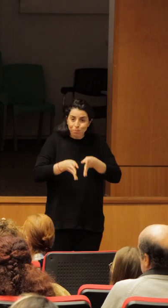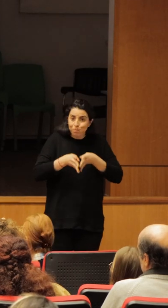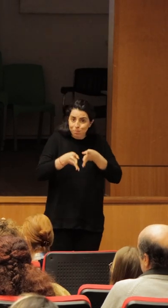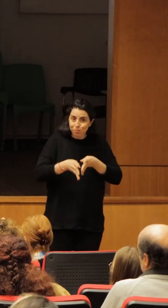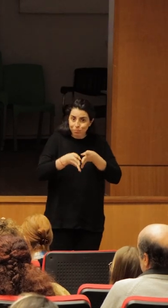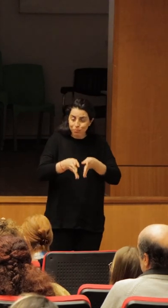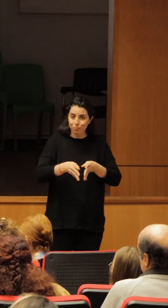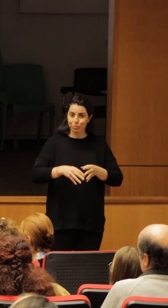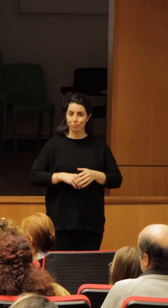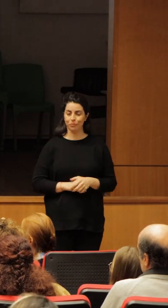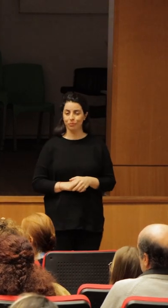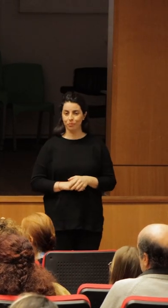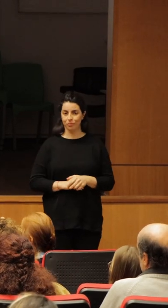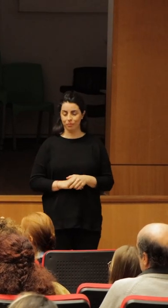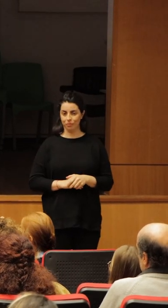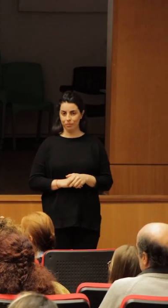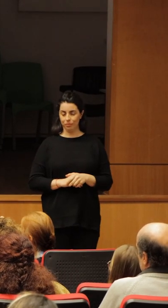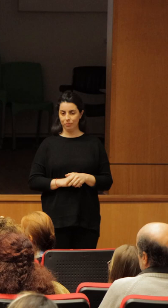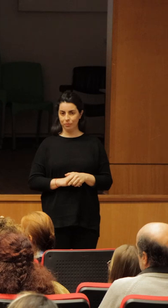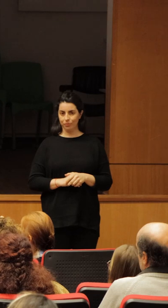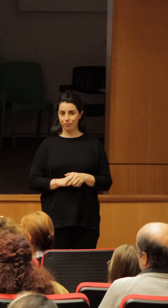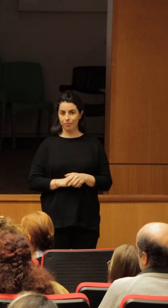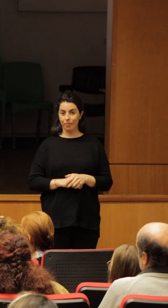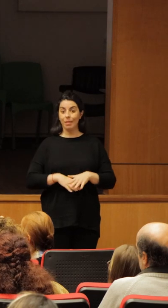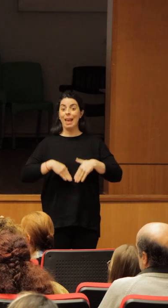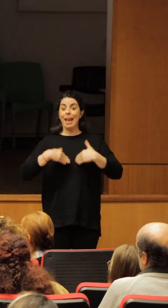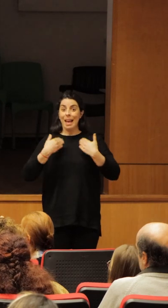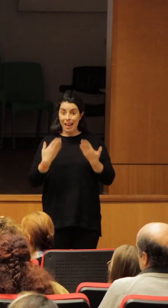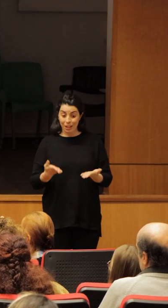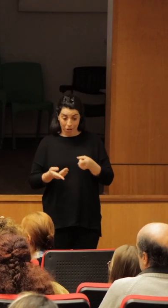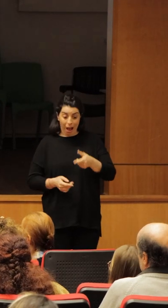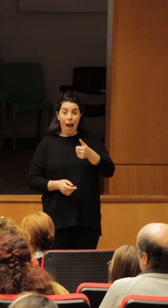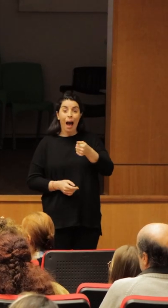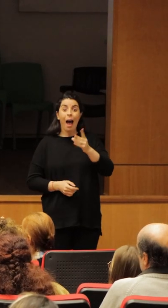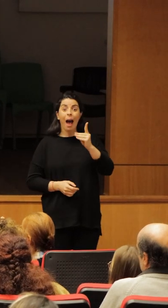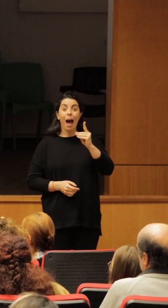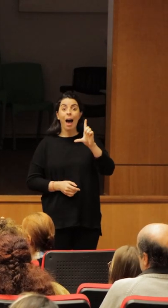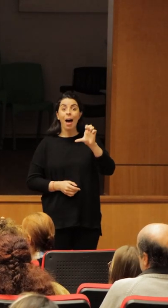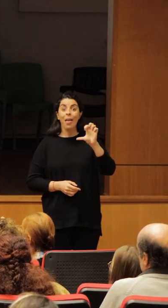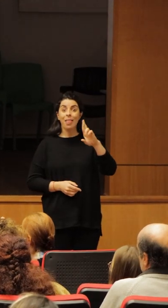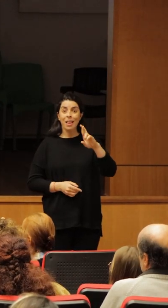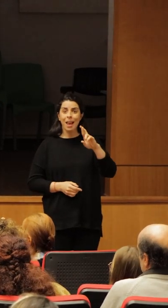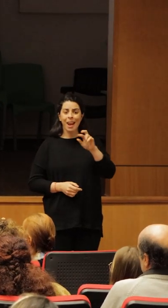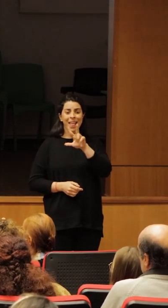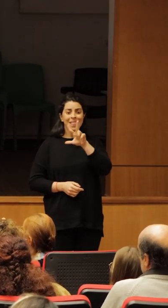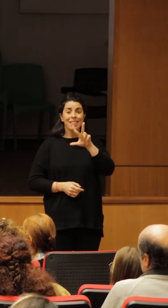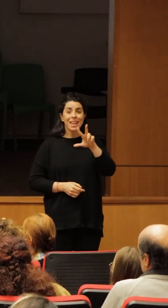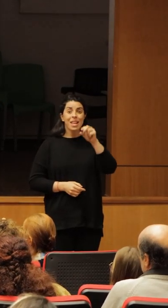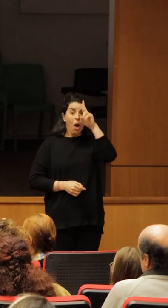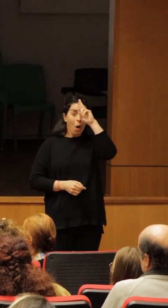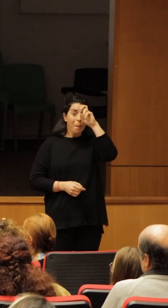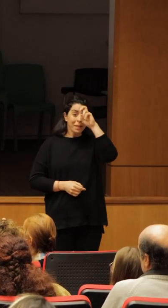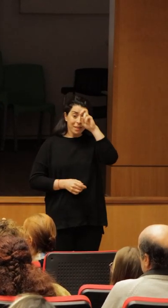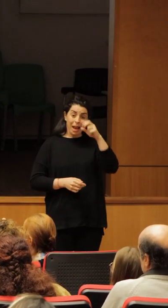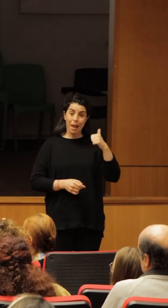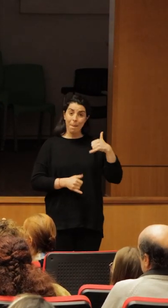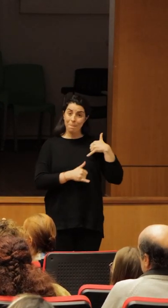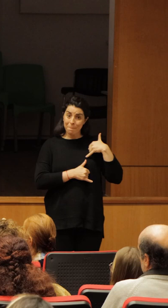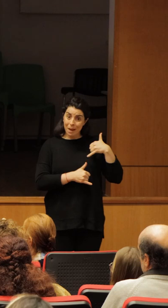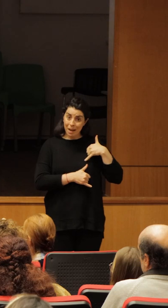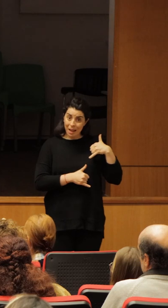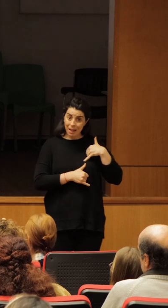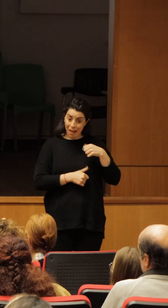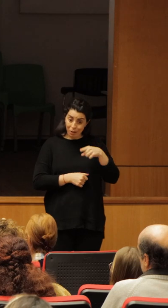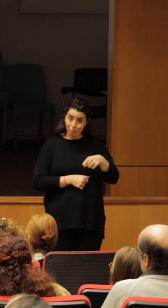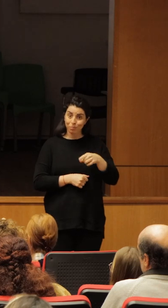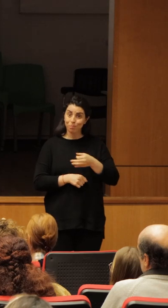he was serving in three military hospitals. Entonces él sirvió en tres hospitales militares. And some of the people who knew